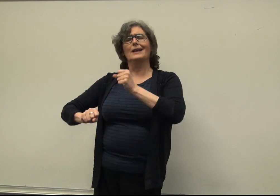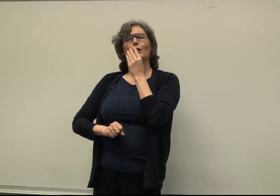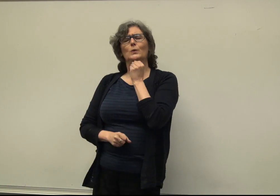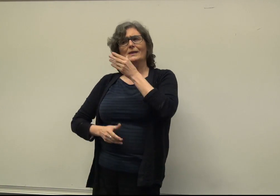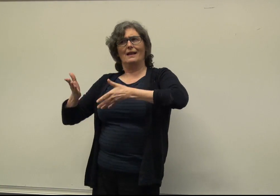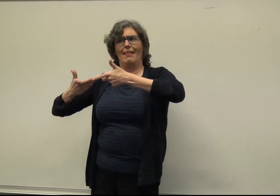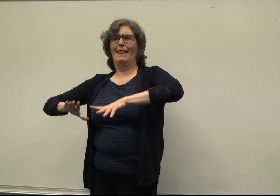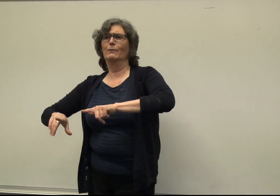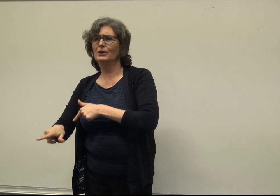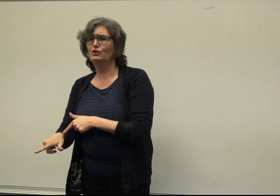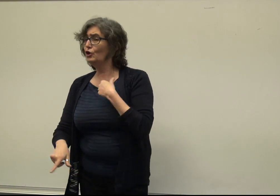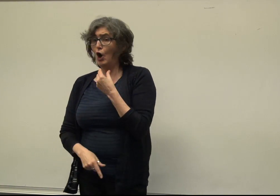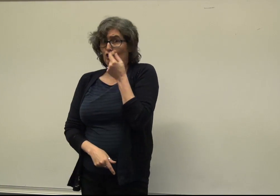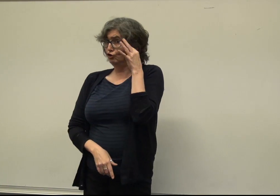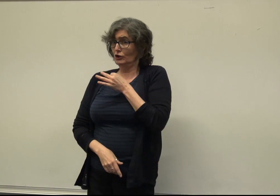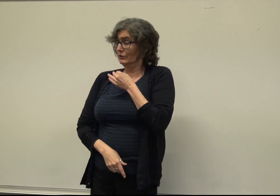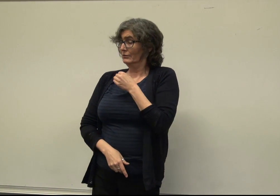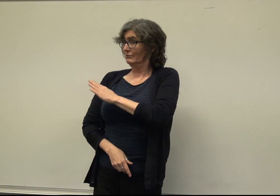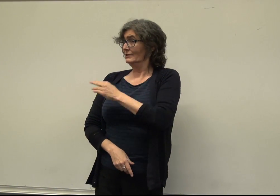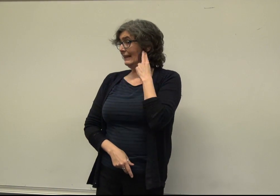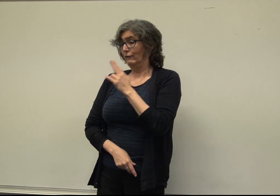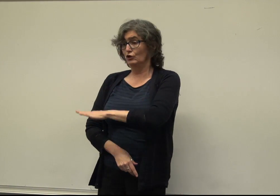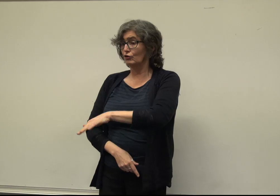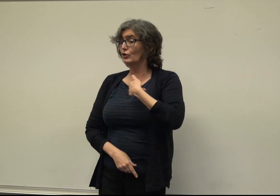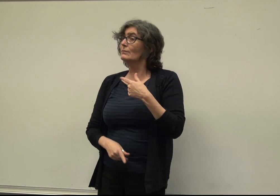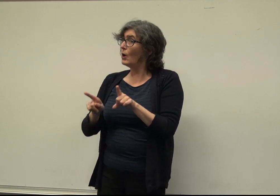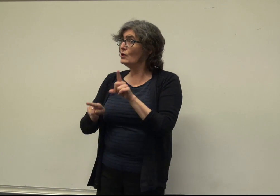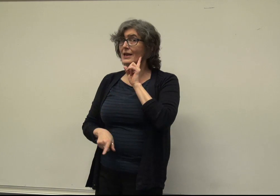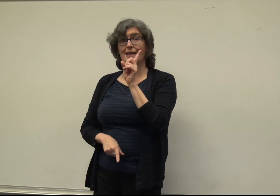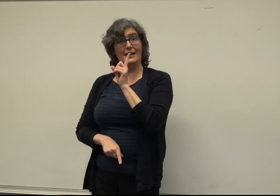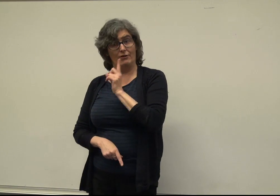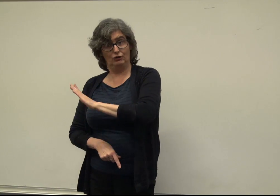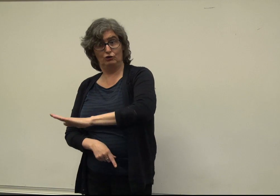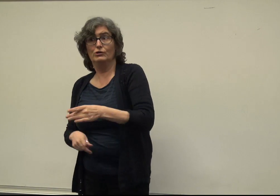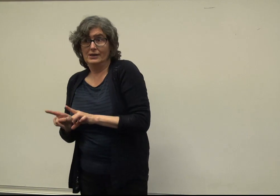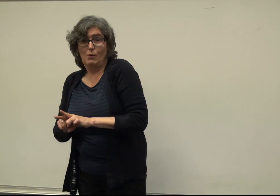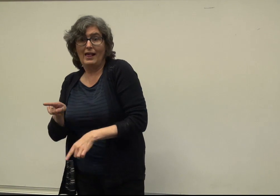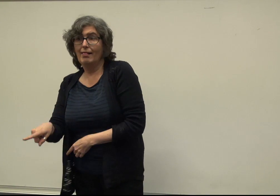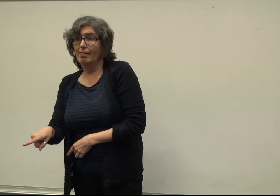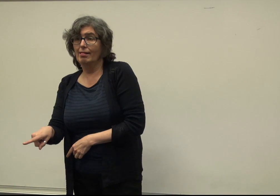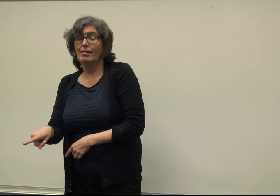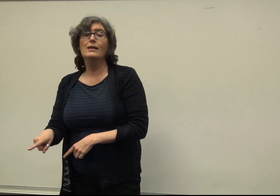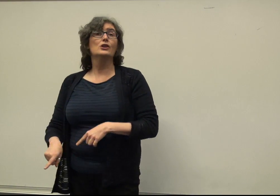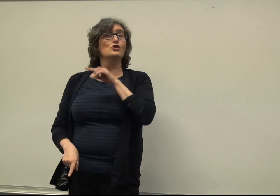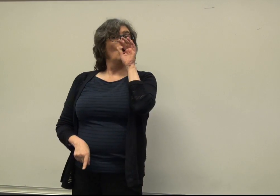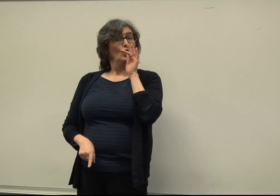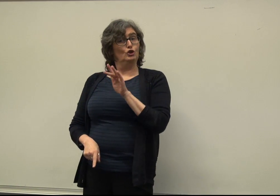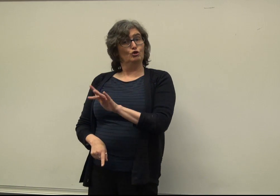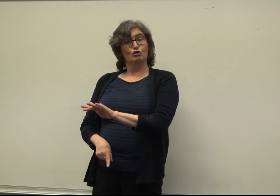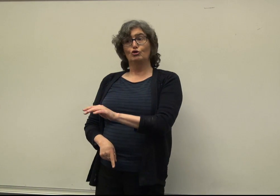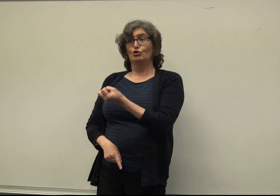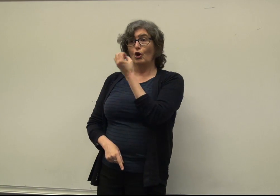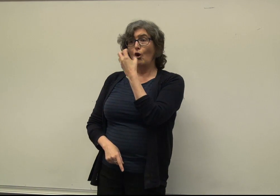Remember that a baby can learn a language very, very easily. So there are, in Hong Kong, they're doing baby